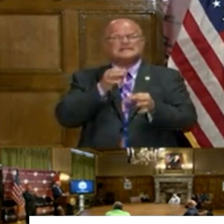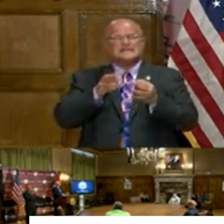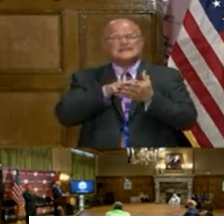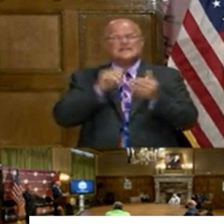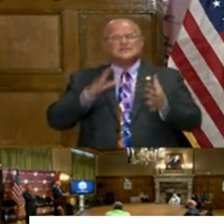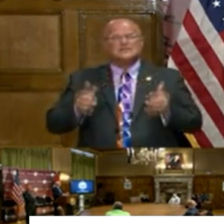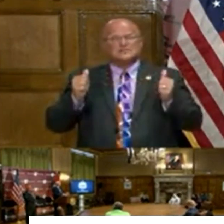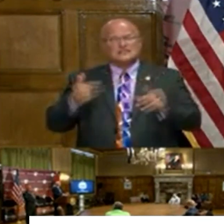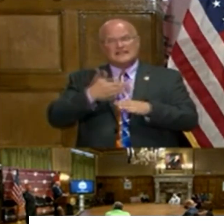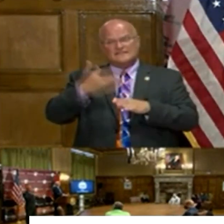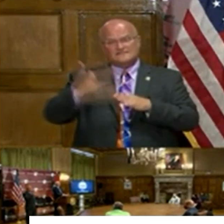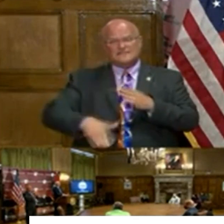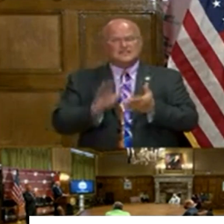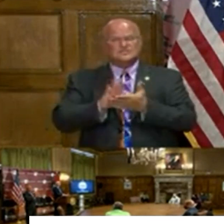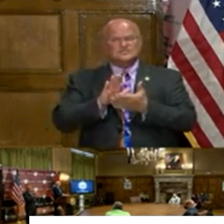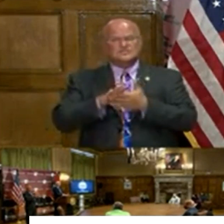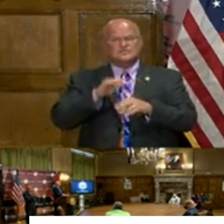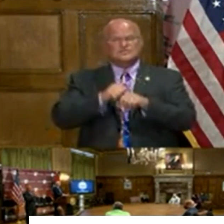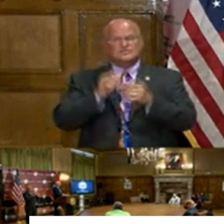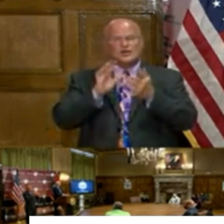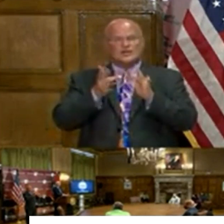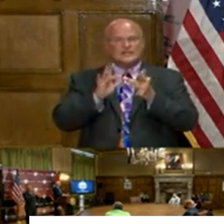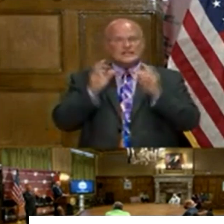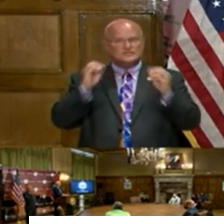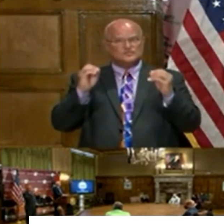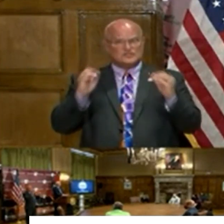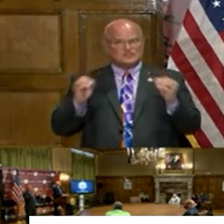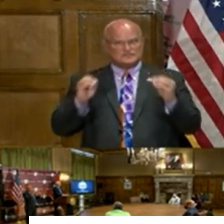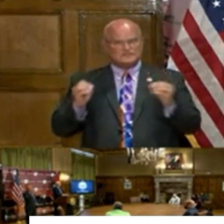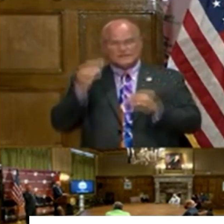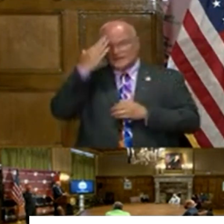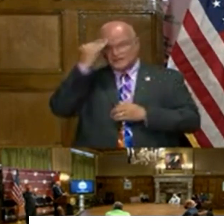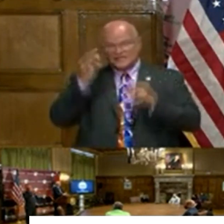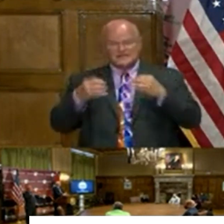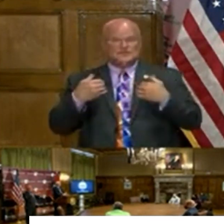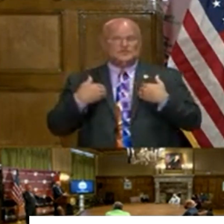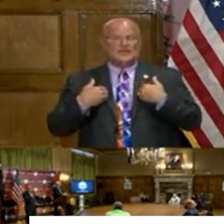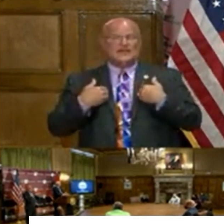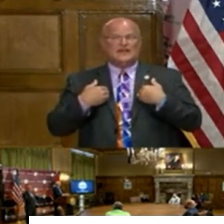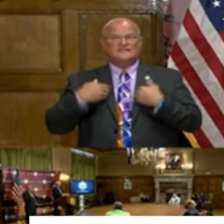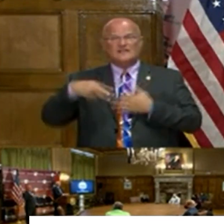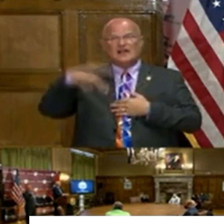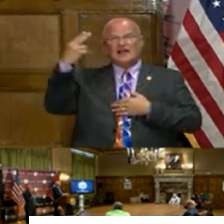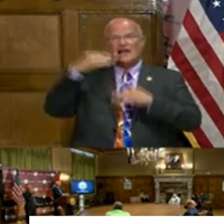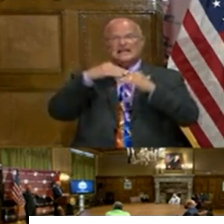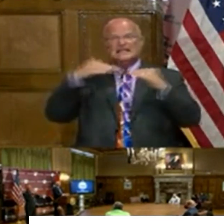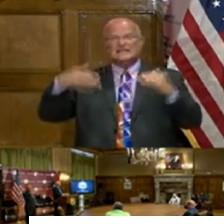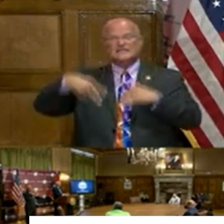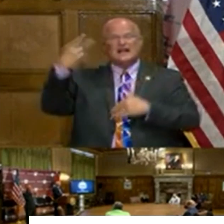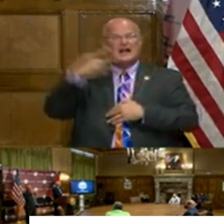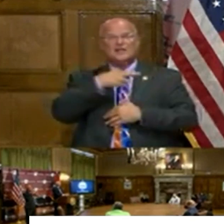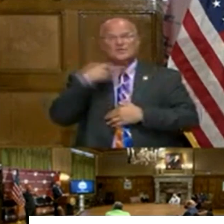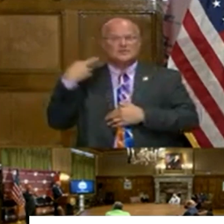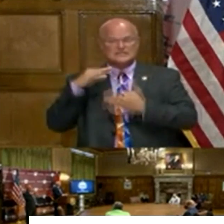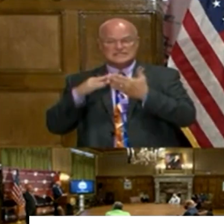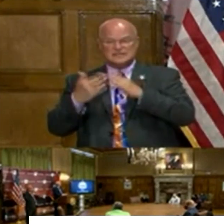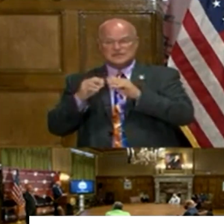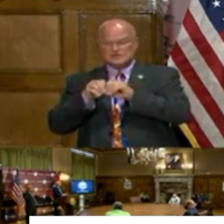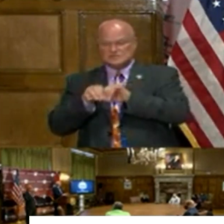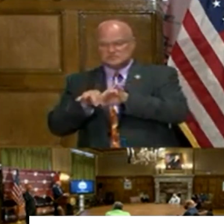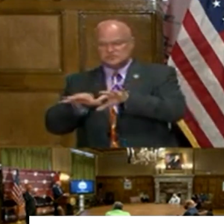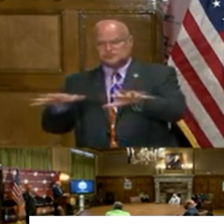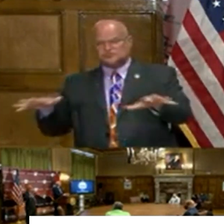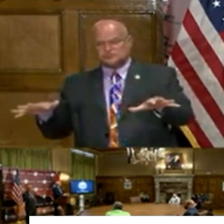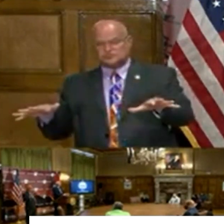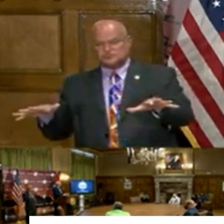can finish school with online instruction. Because if you have a high level or high risk of community spread,